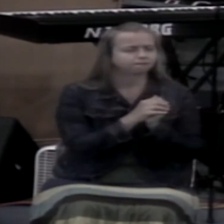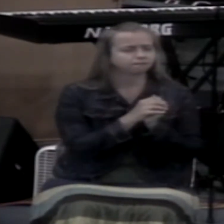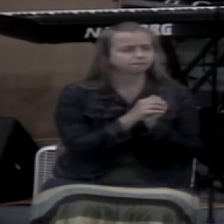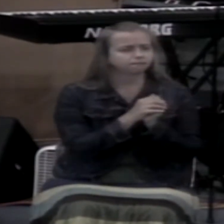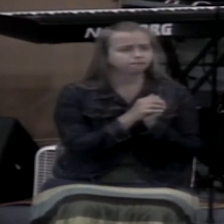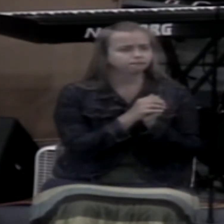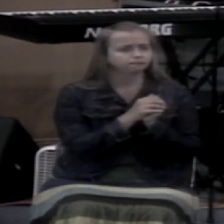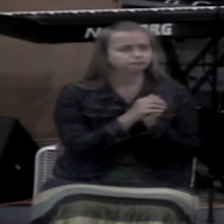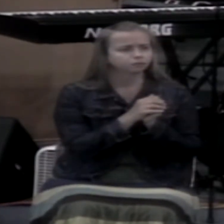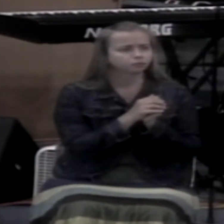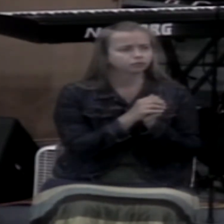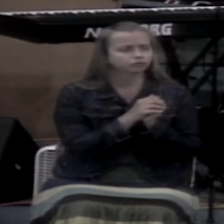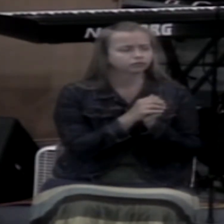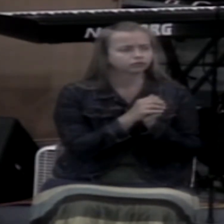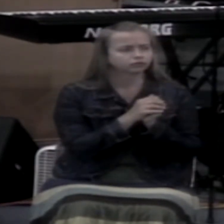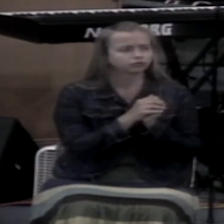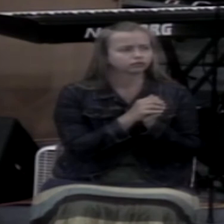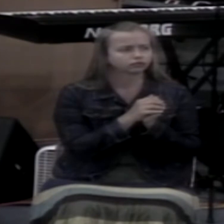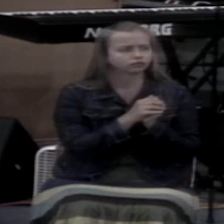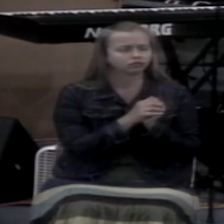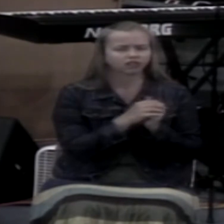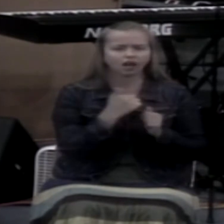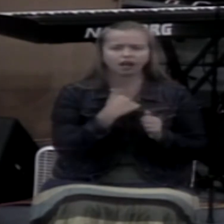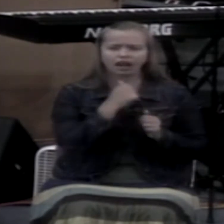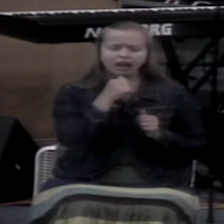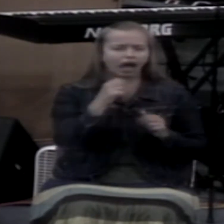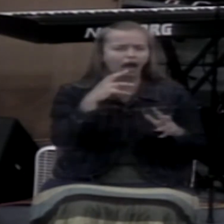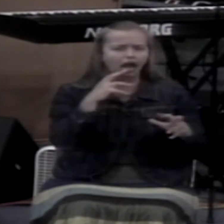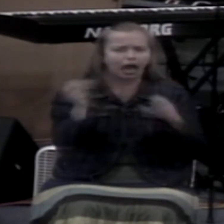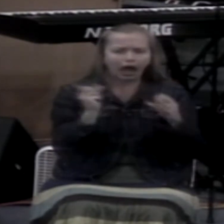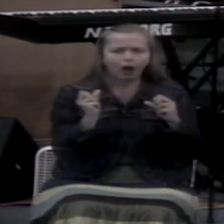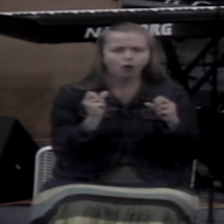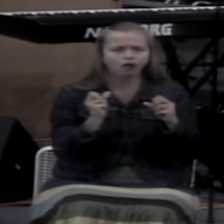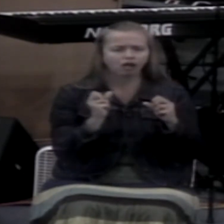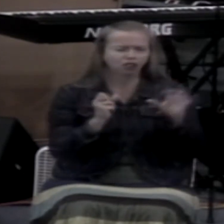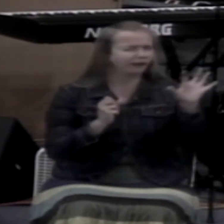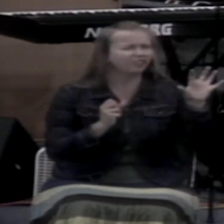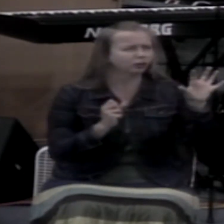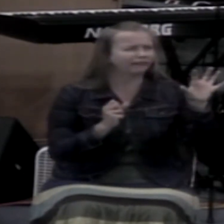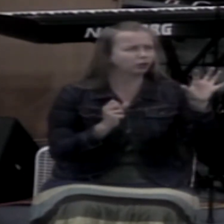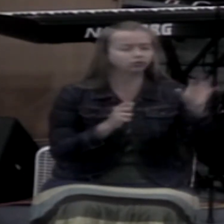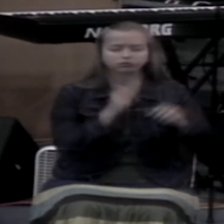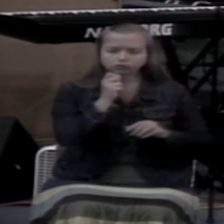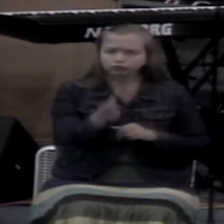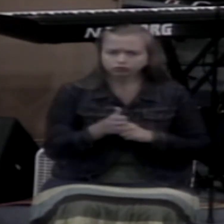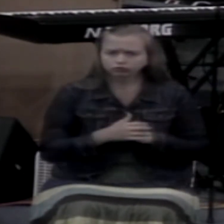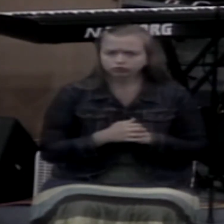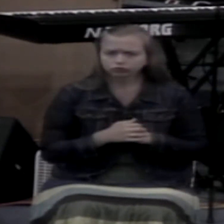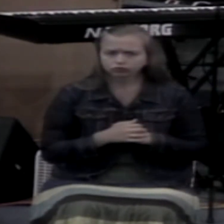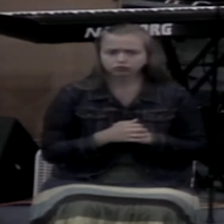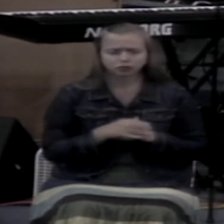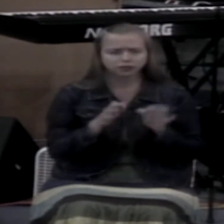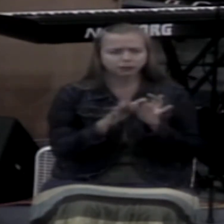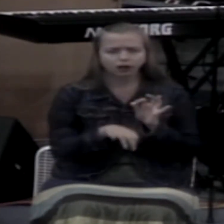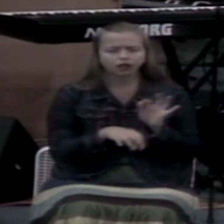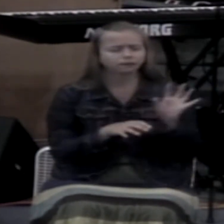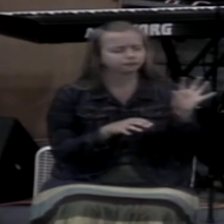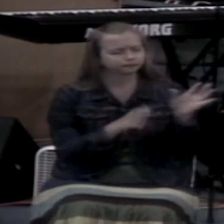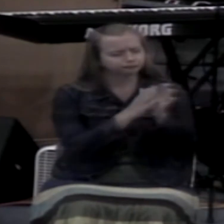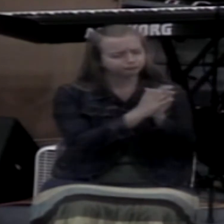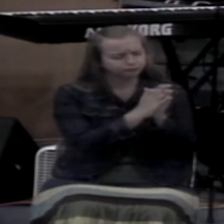or anything like that, but we just simply prayed for her. She